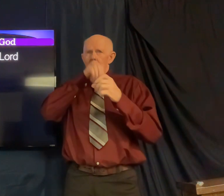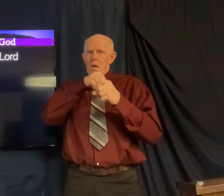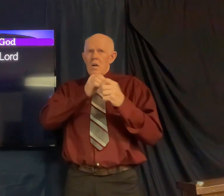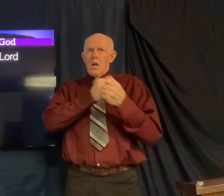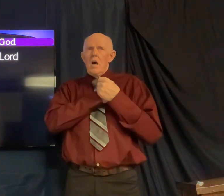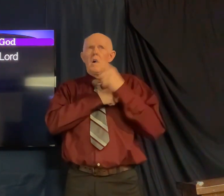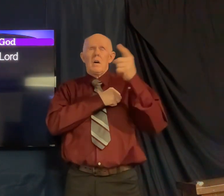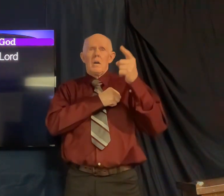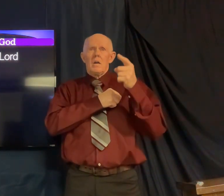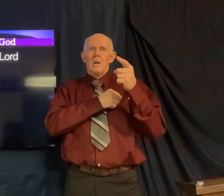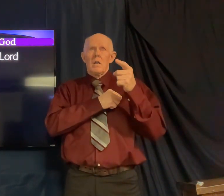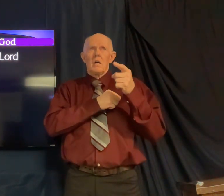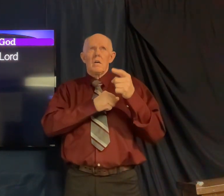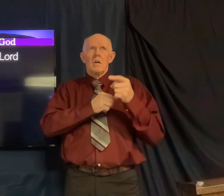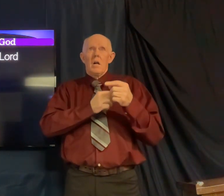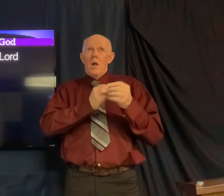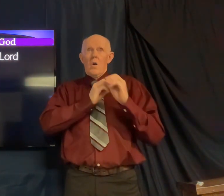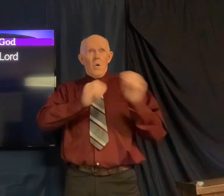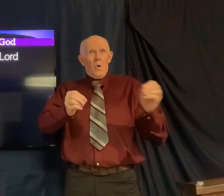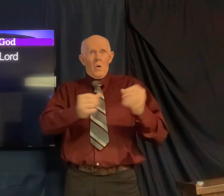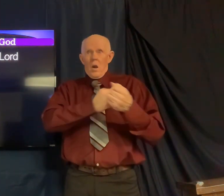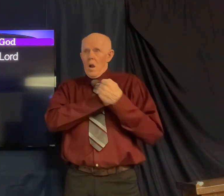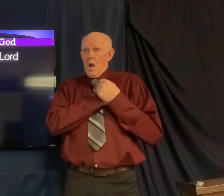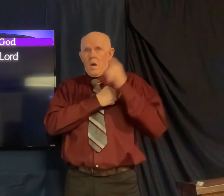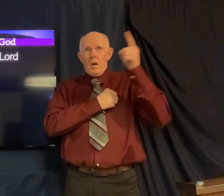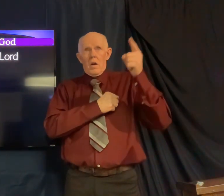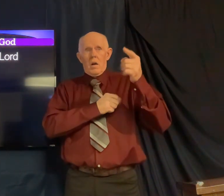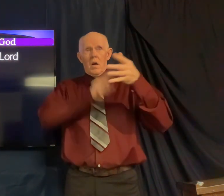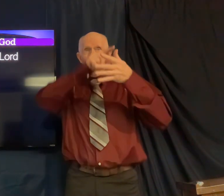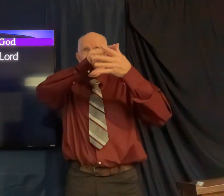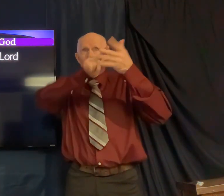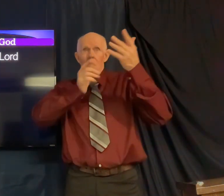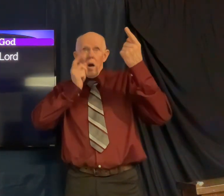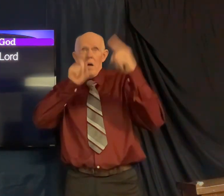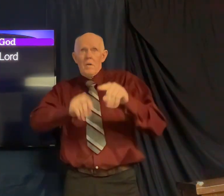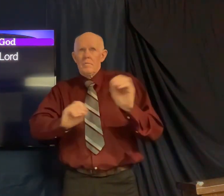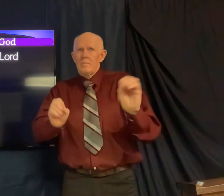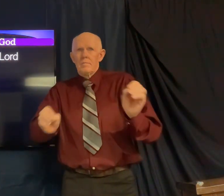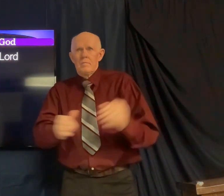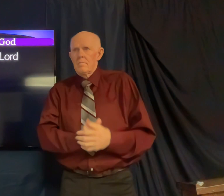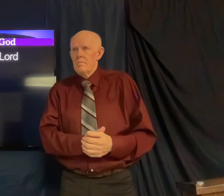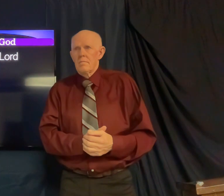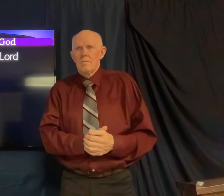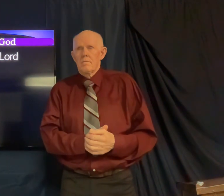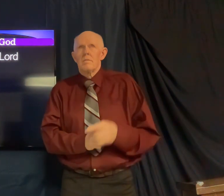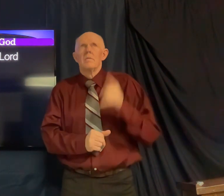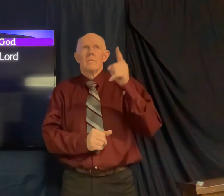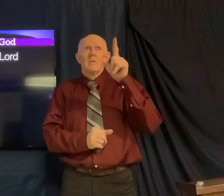Love in Him. If there was no love in Him, nothing would happen.